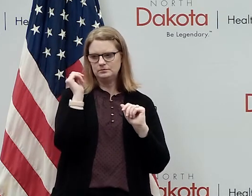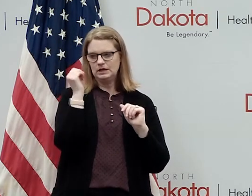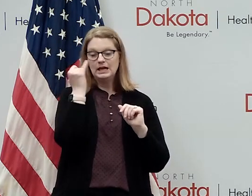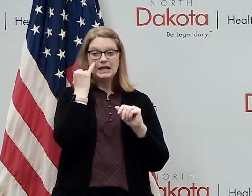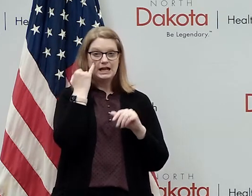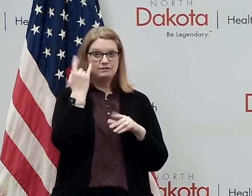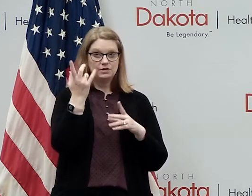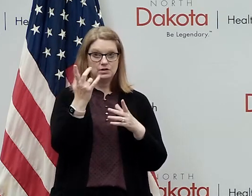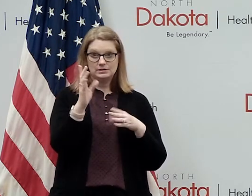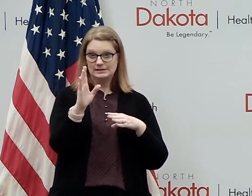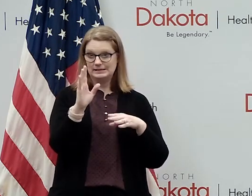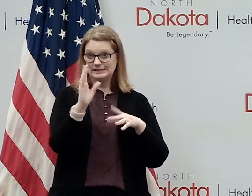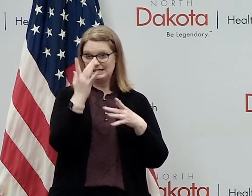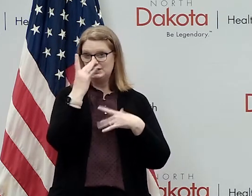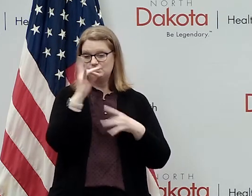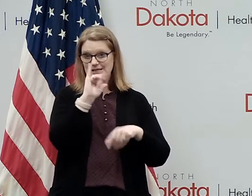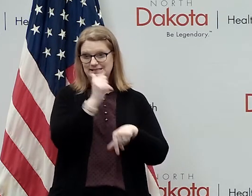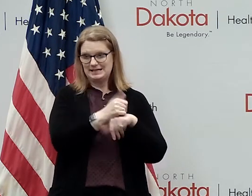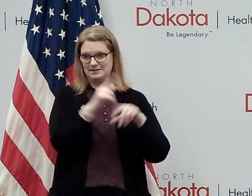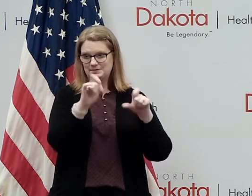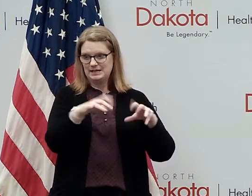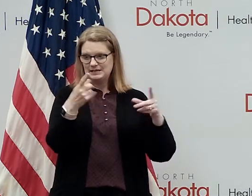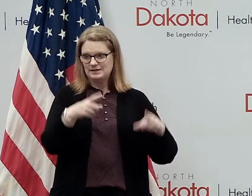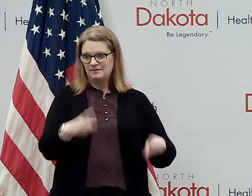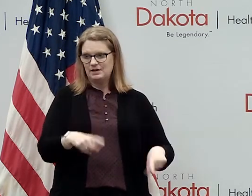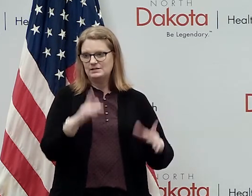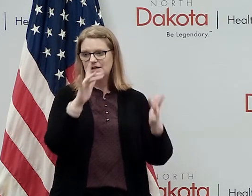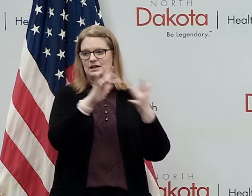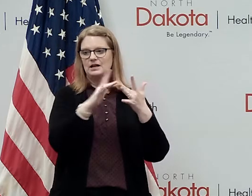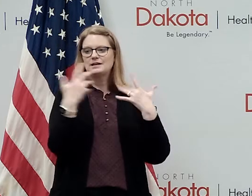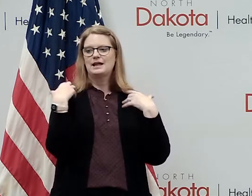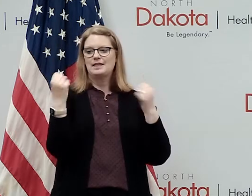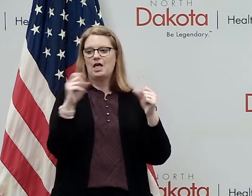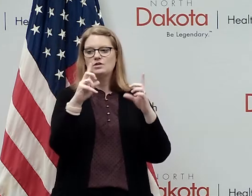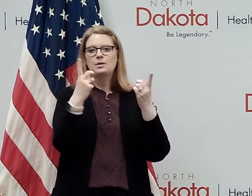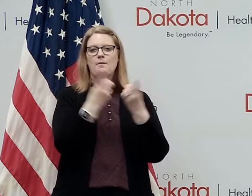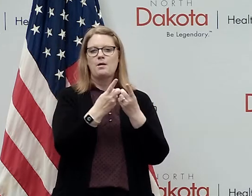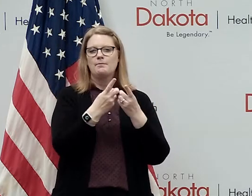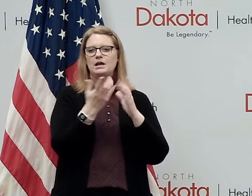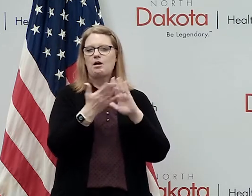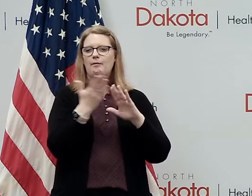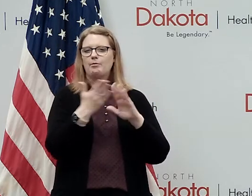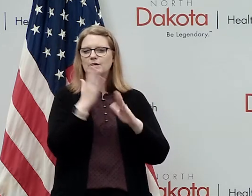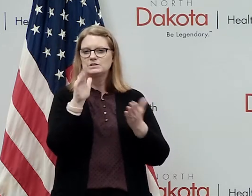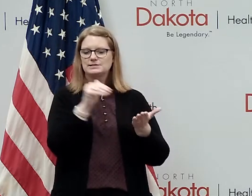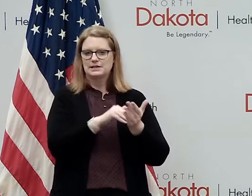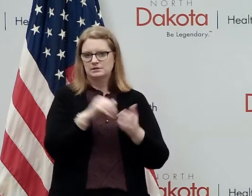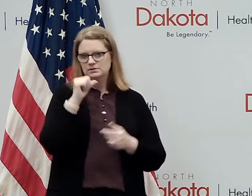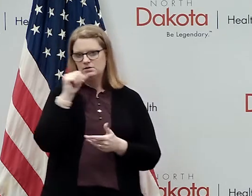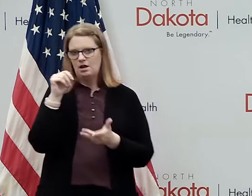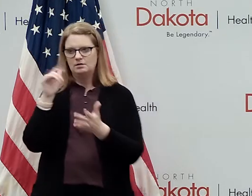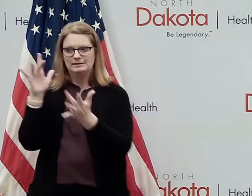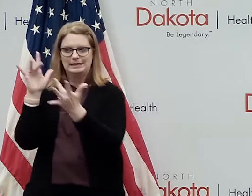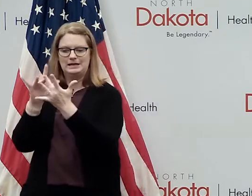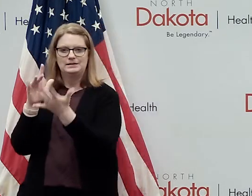that businesses interested in setting up testing events should contact the Health Department Operations Center as opposed to